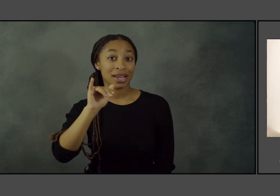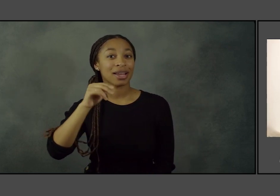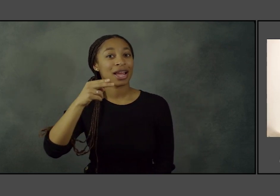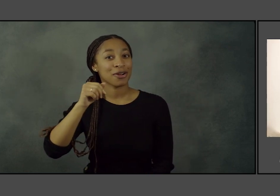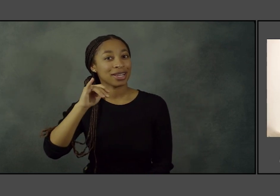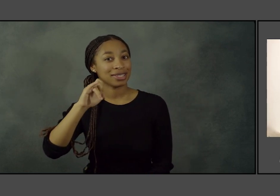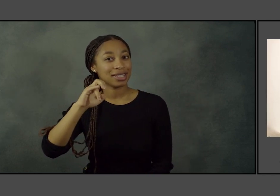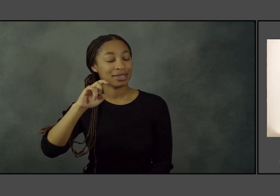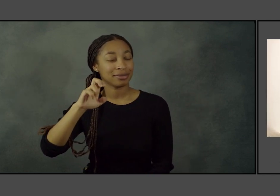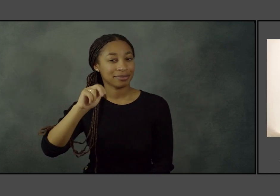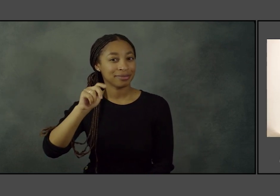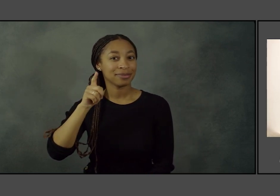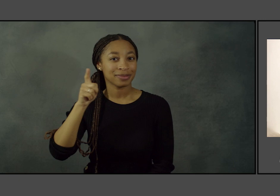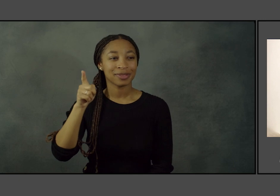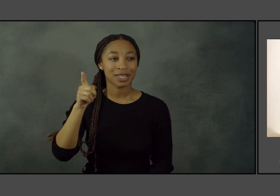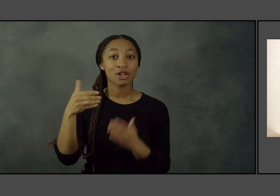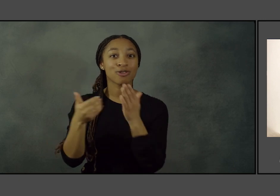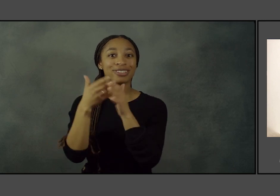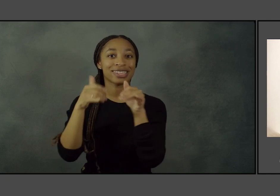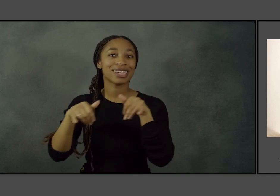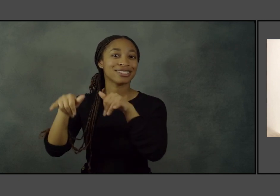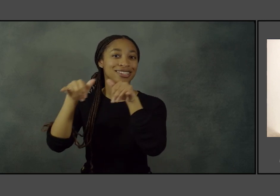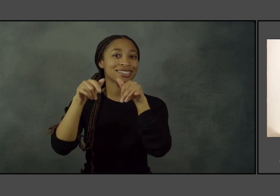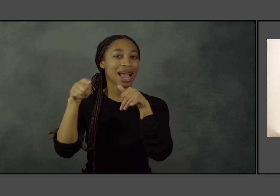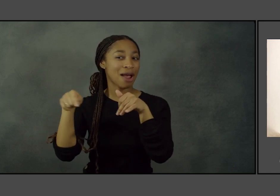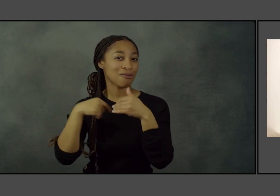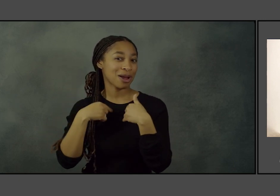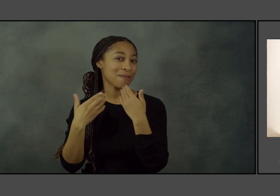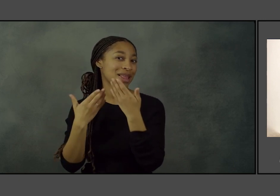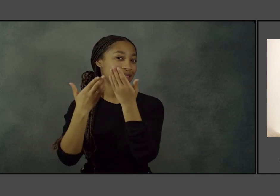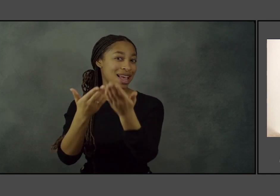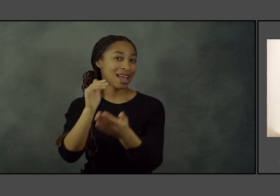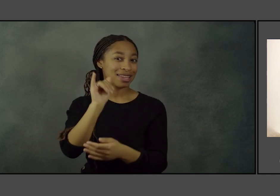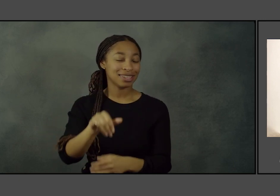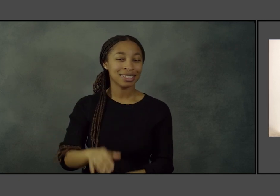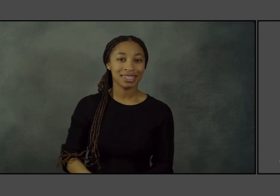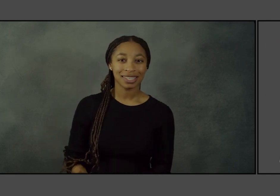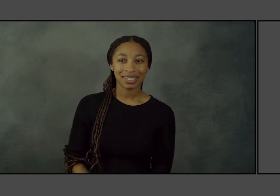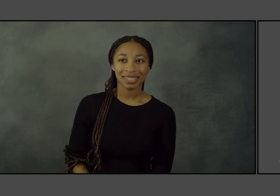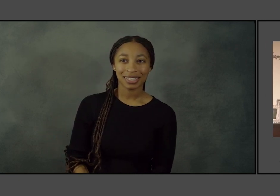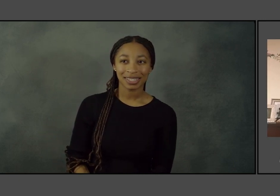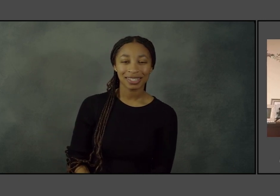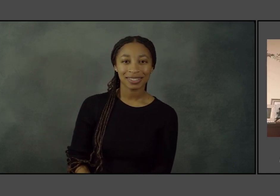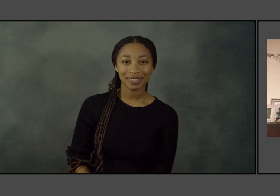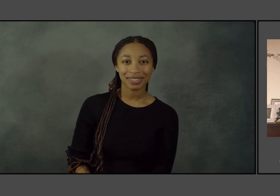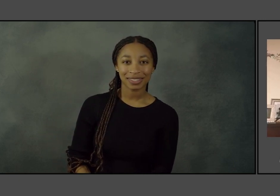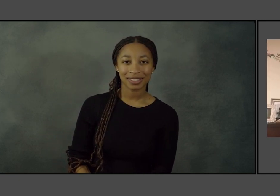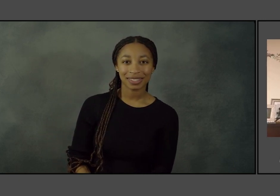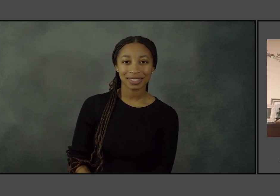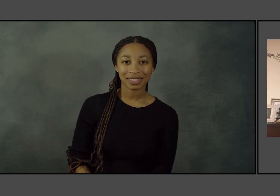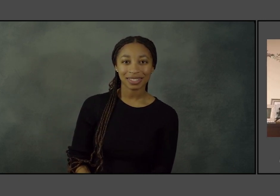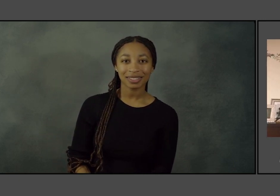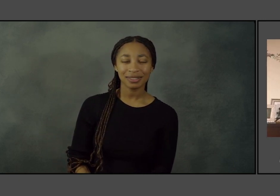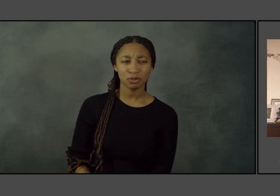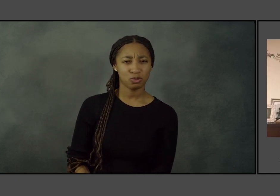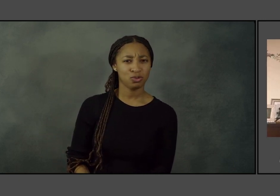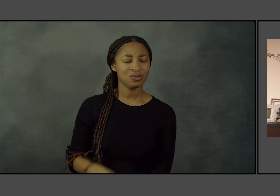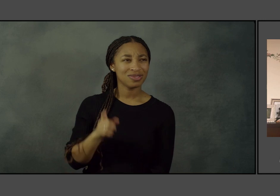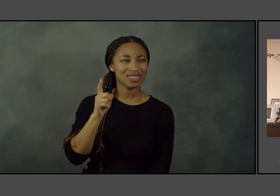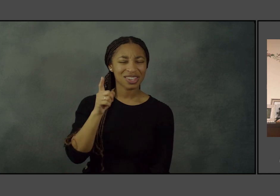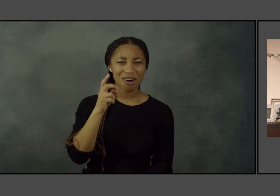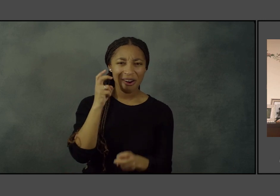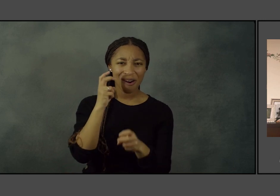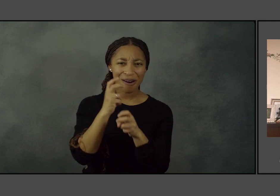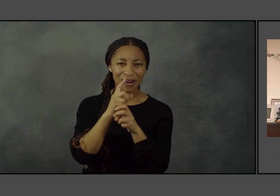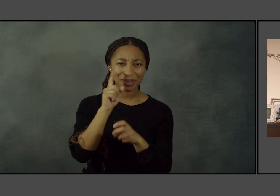Yes. My Oh, recommendation. thank you, Sarah. Oh, goodness. That's the hardest question in the It's always the world.